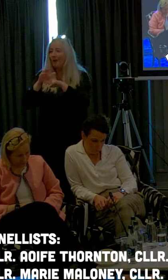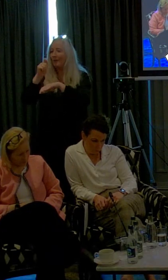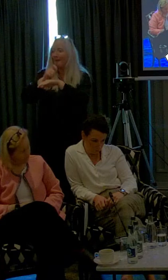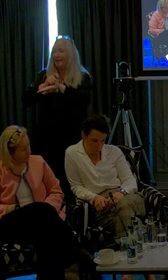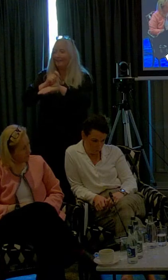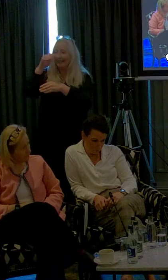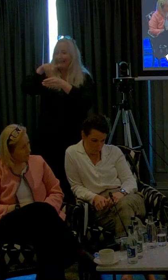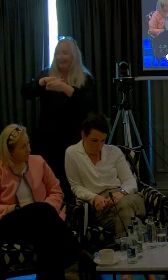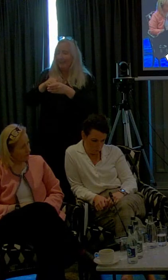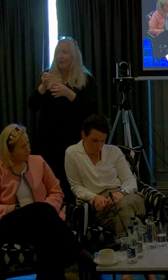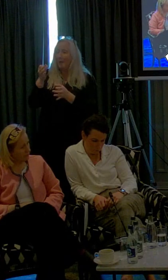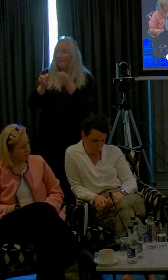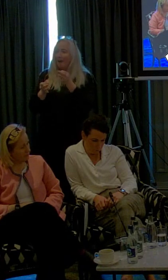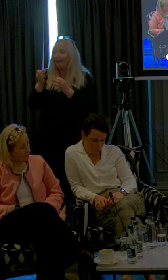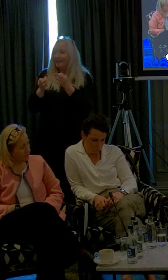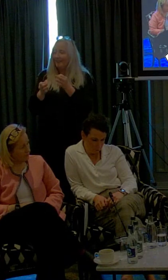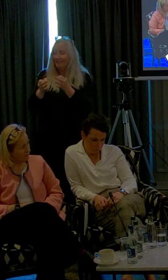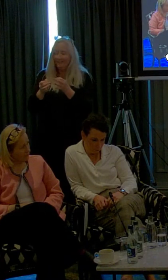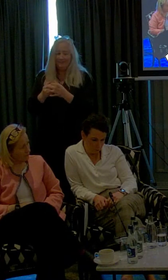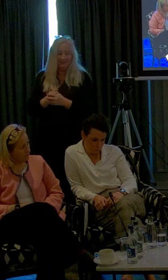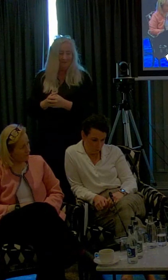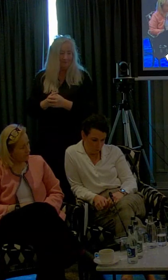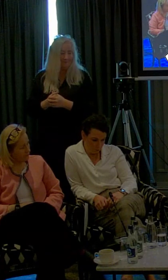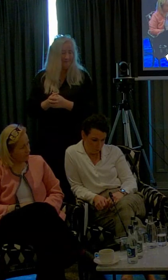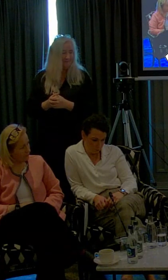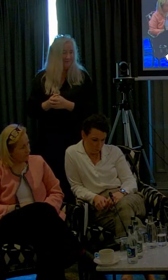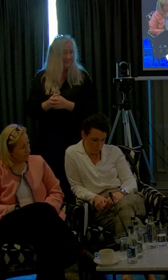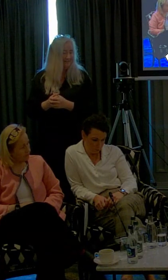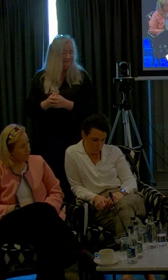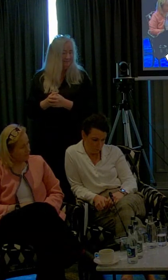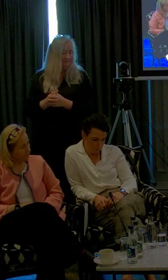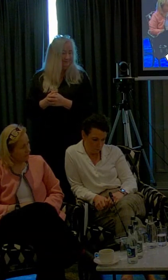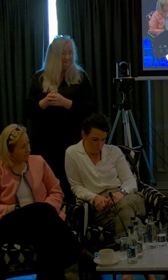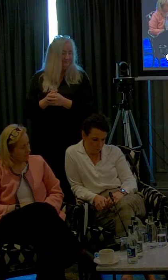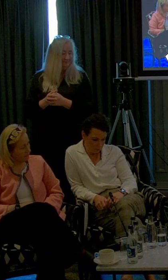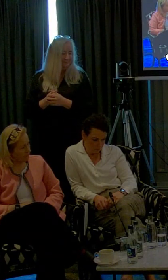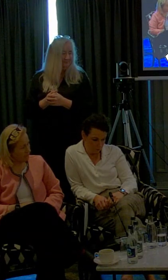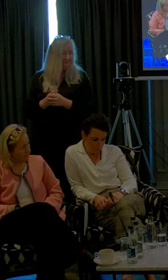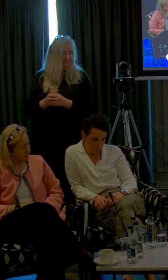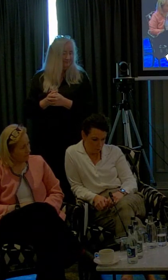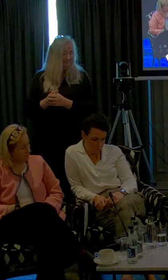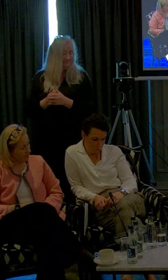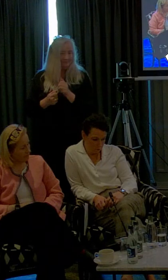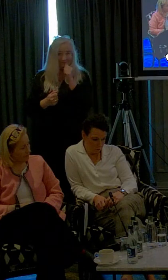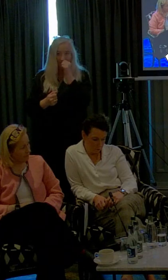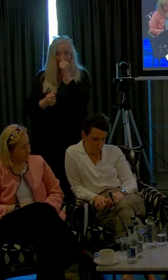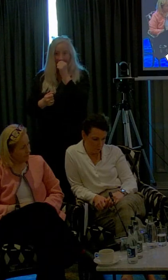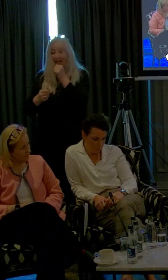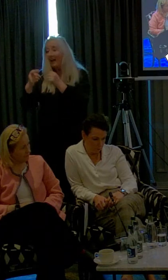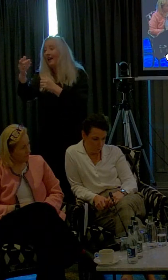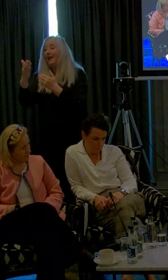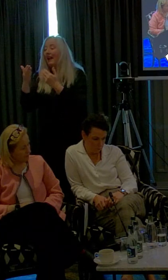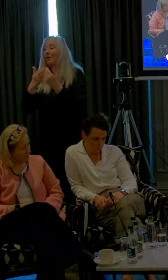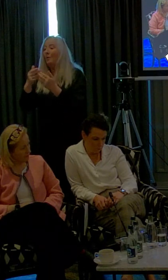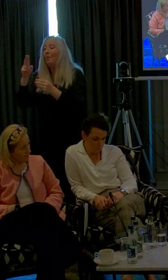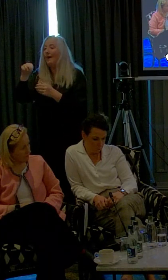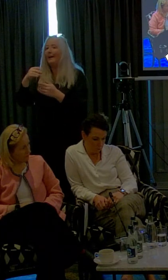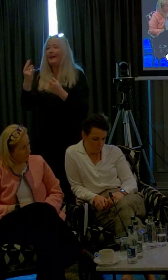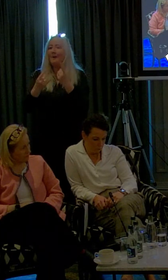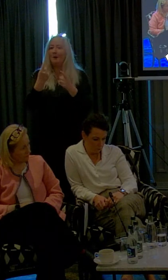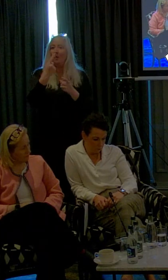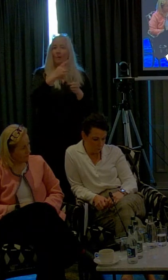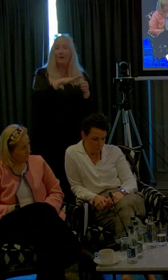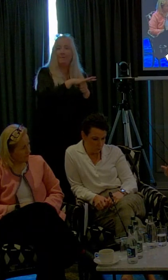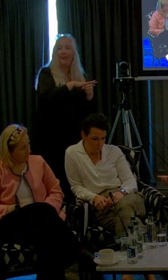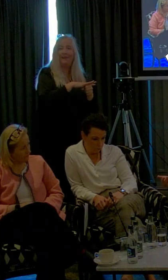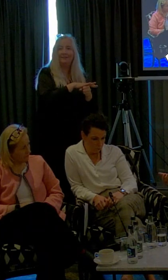politics. And it doesn't always happen the first time, and maybe it doesn't happen the second time, and maybe it might happen in one political arena but not in another arena. So